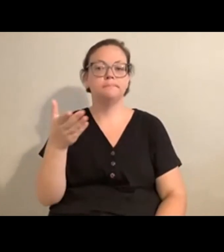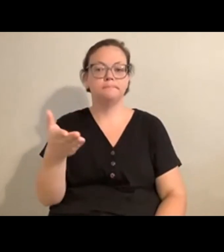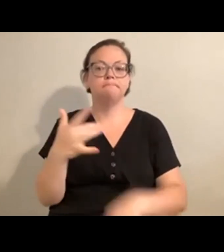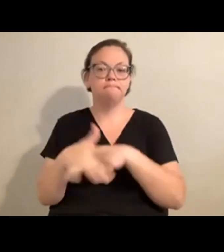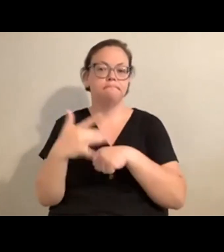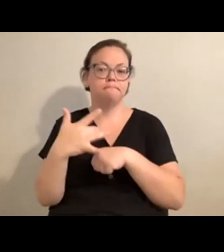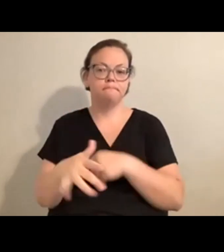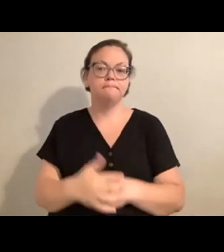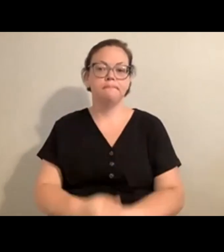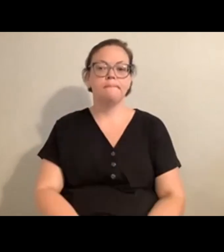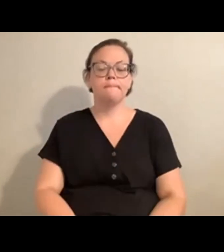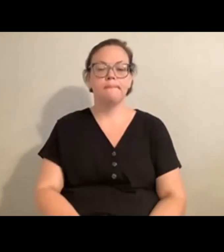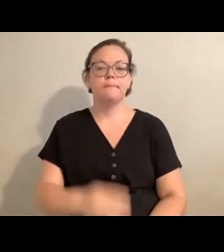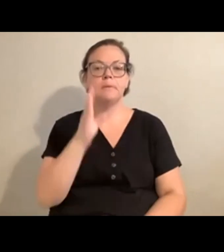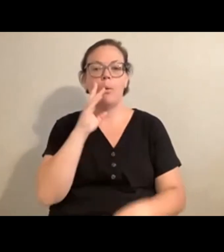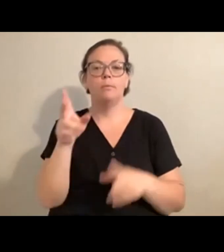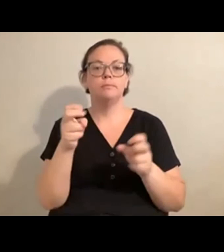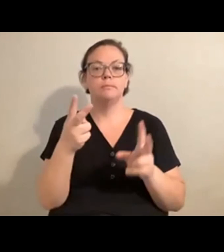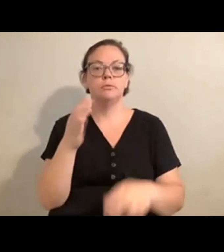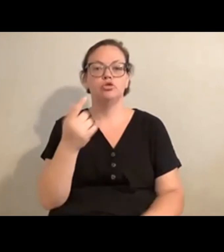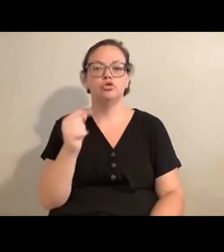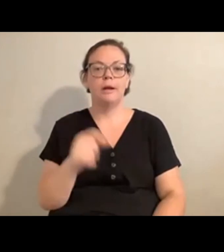and I'm going to put in the chat.